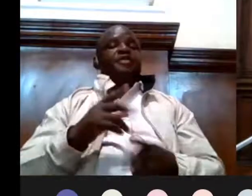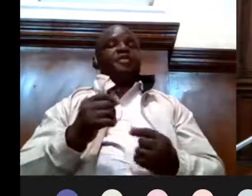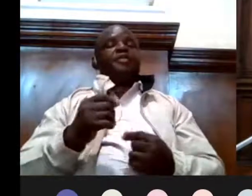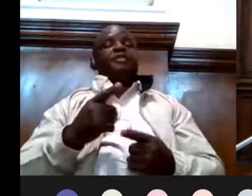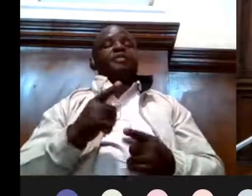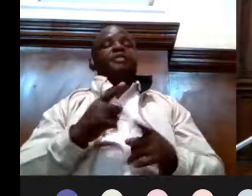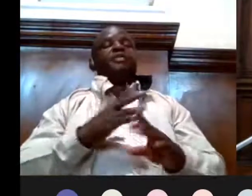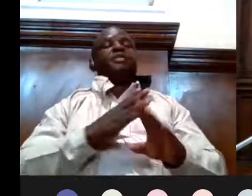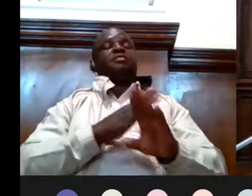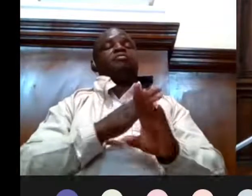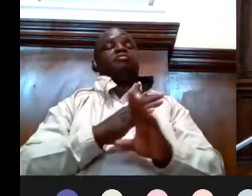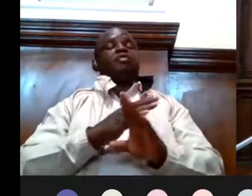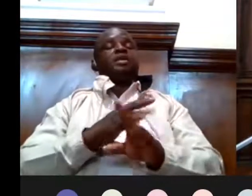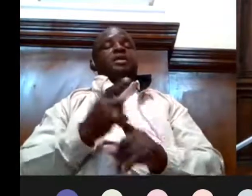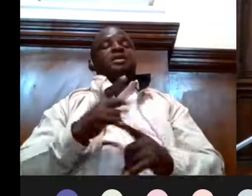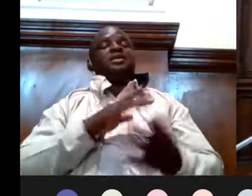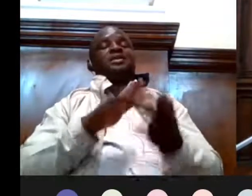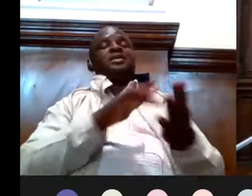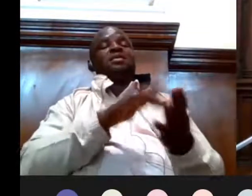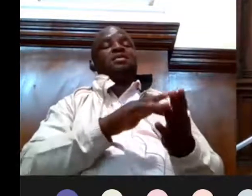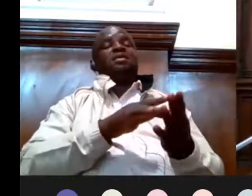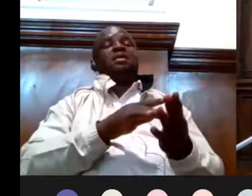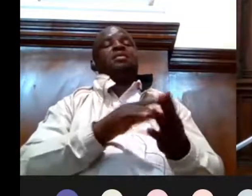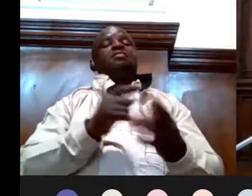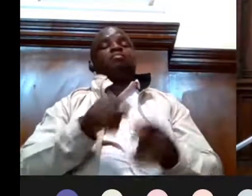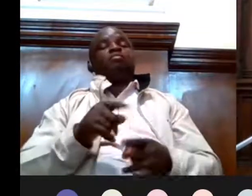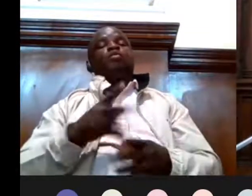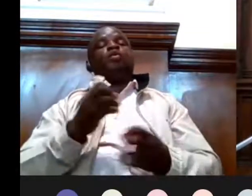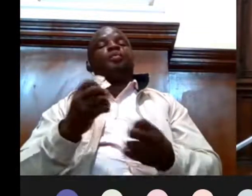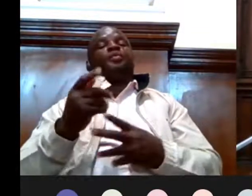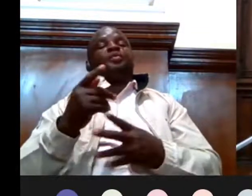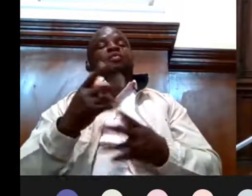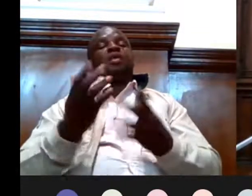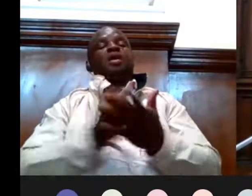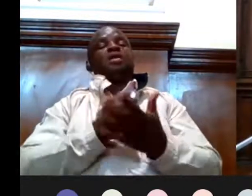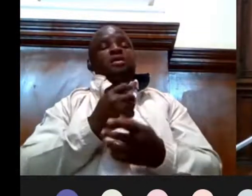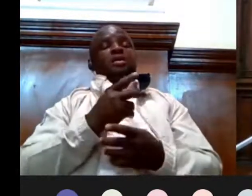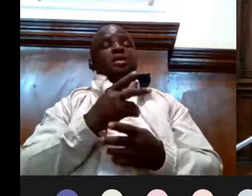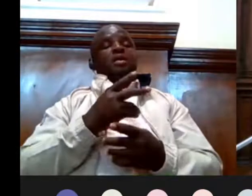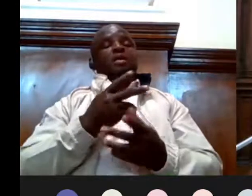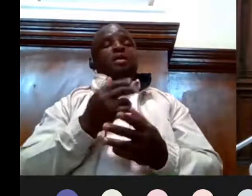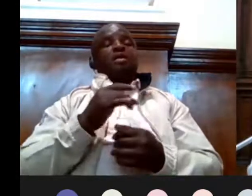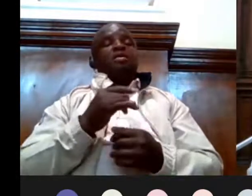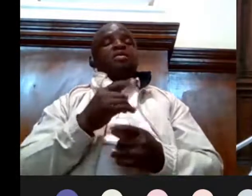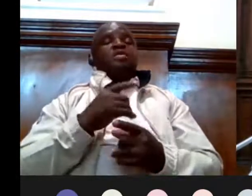as elimination of hubs that criminals took advantage